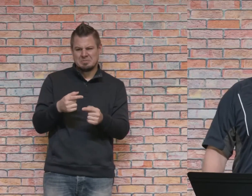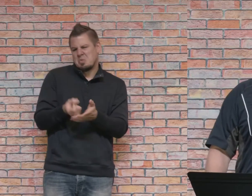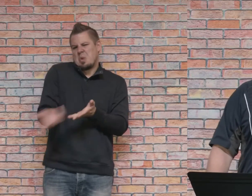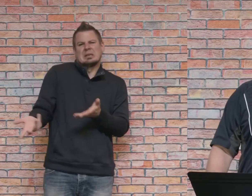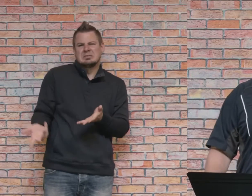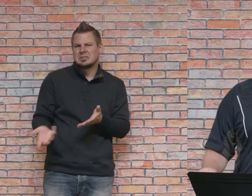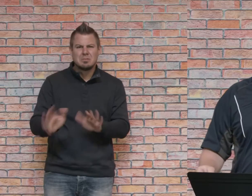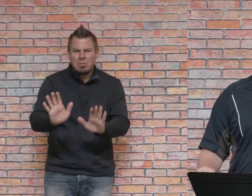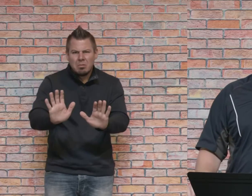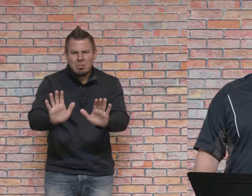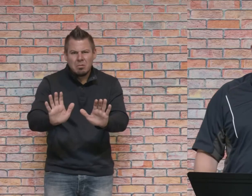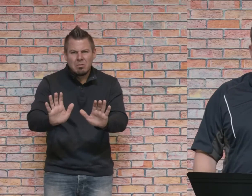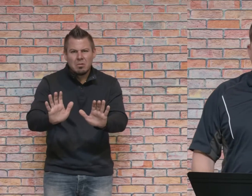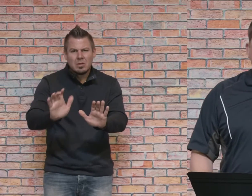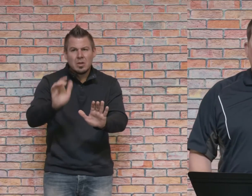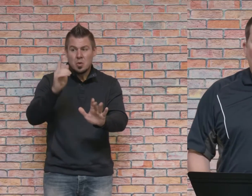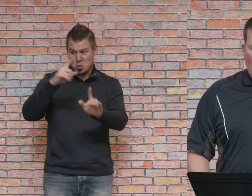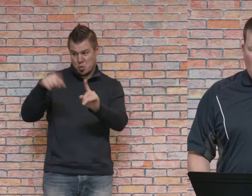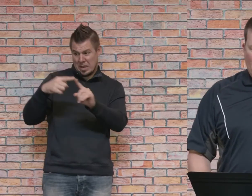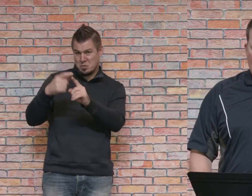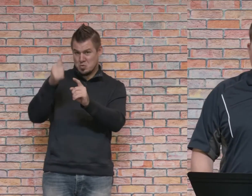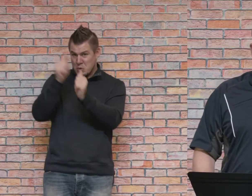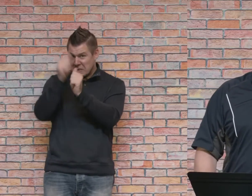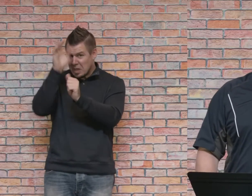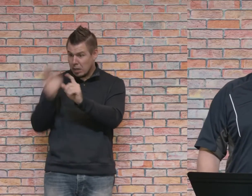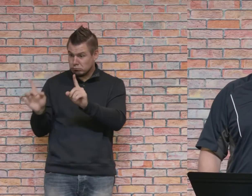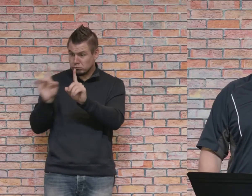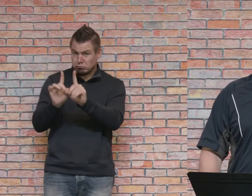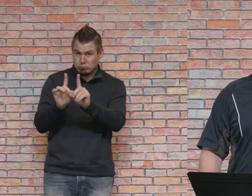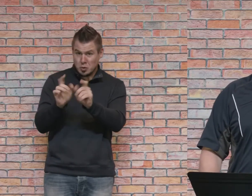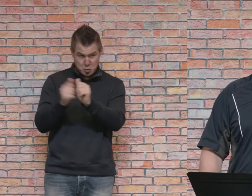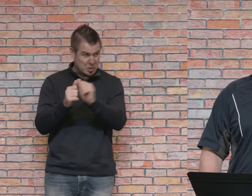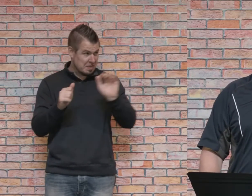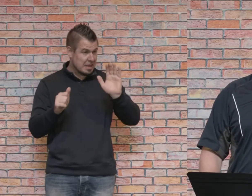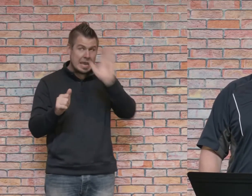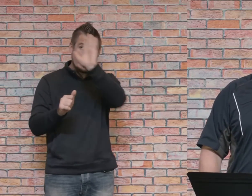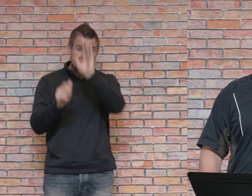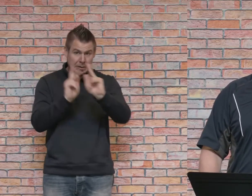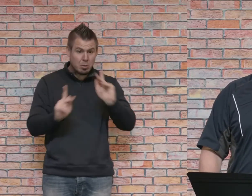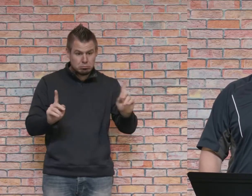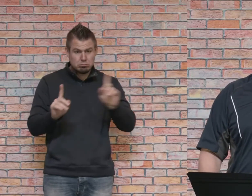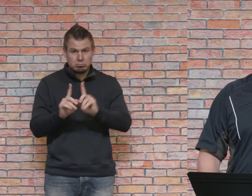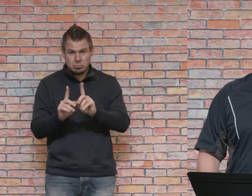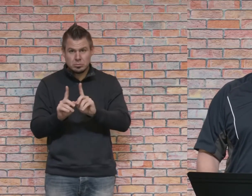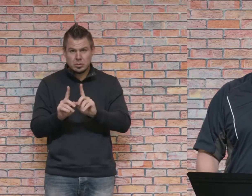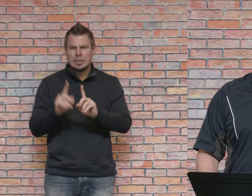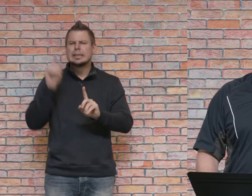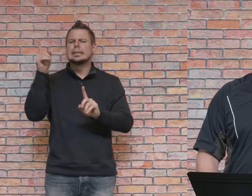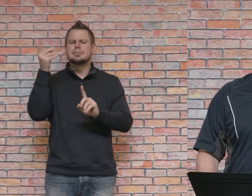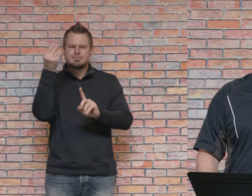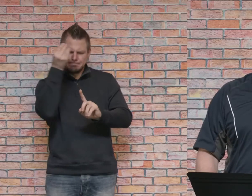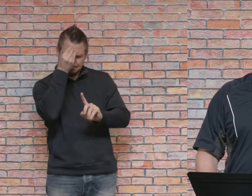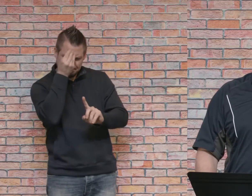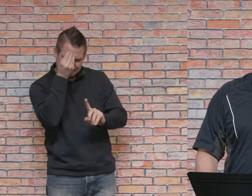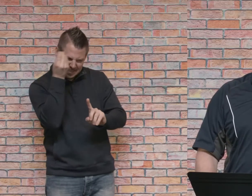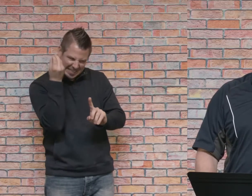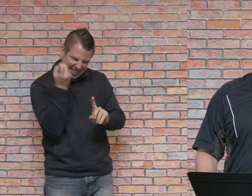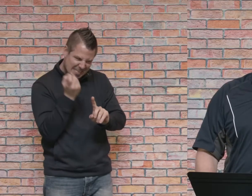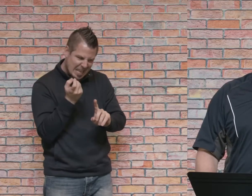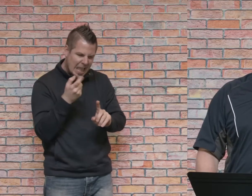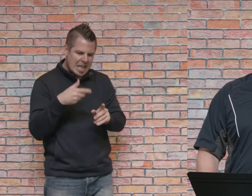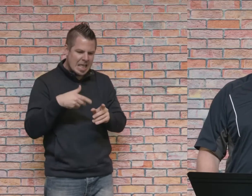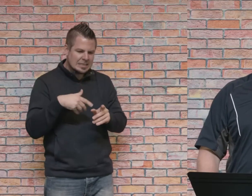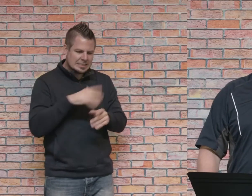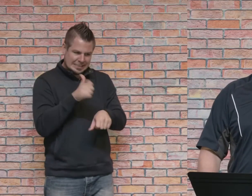You see, when you walk with God and you walk with his people, what he does is he brings you opportunities to use your story, to release